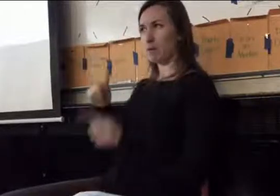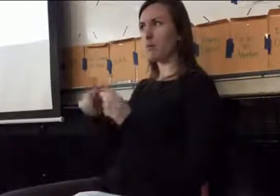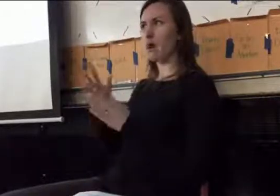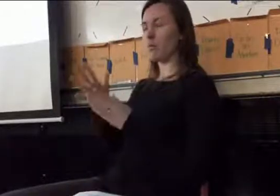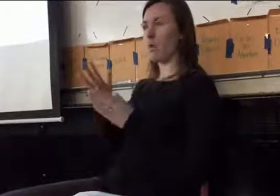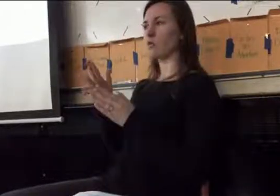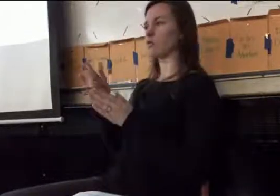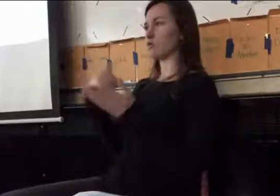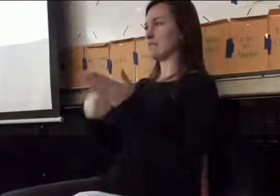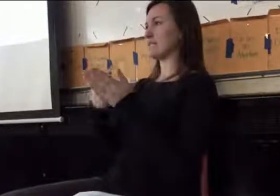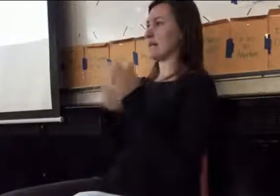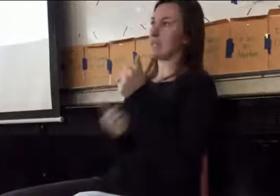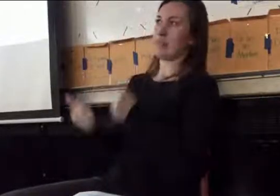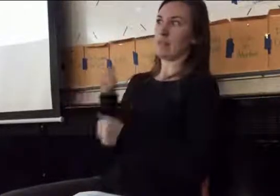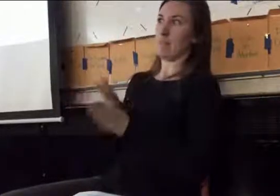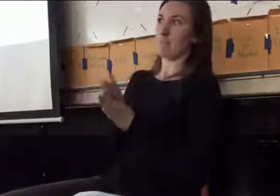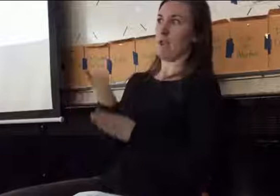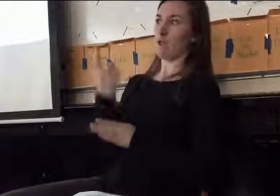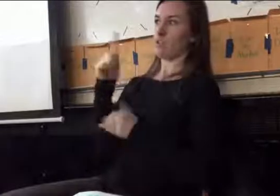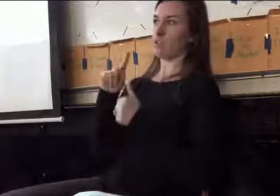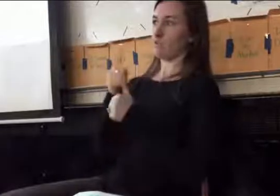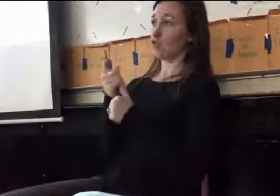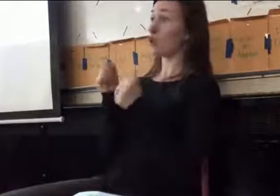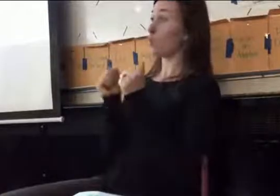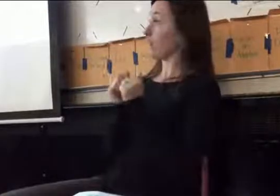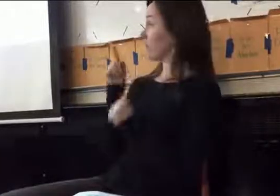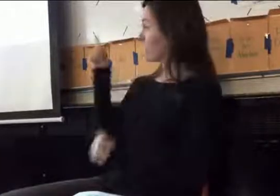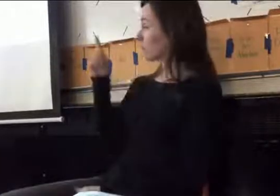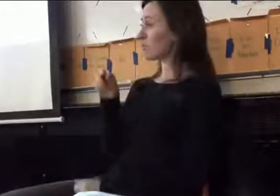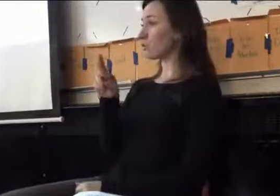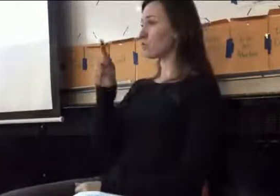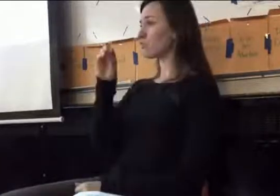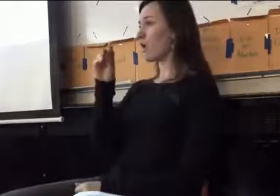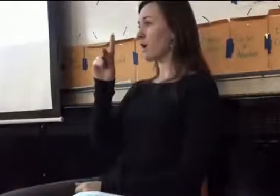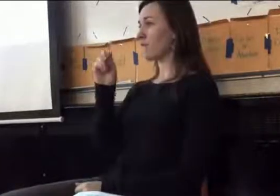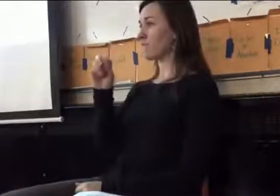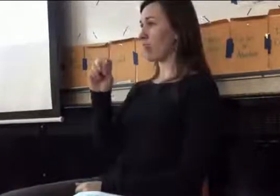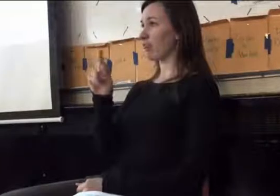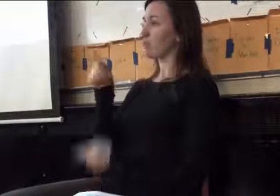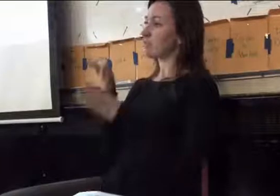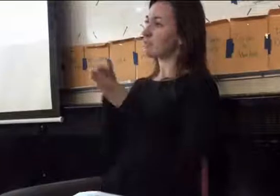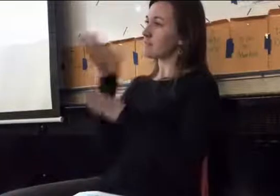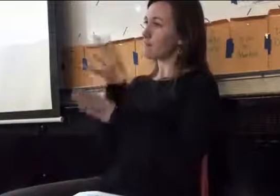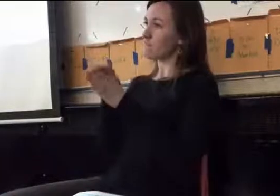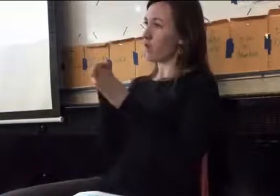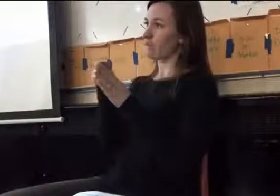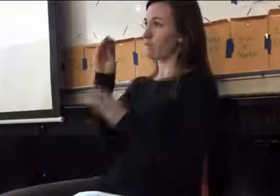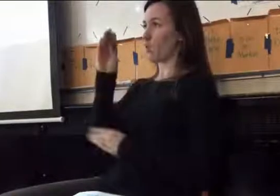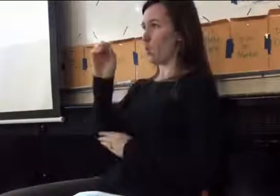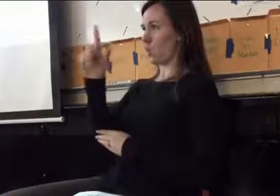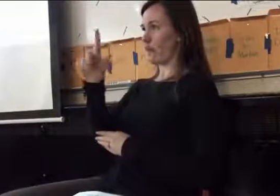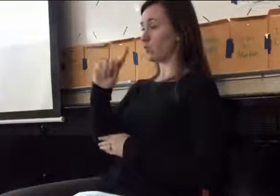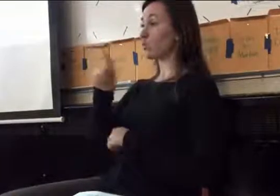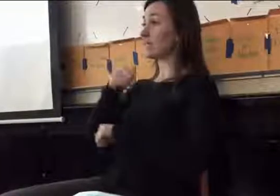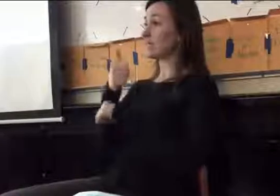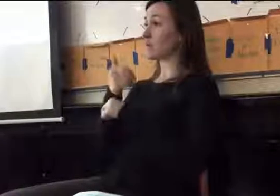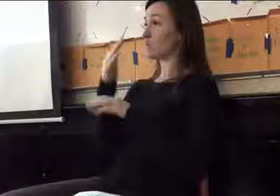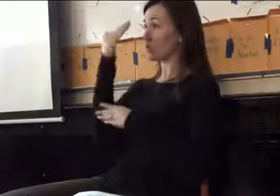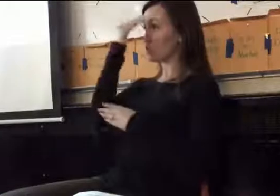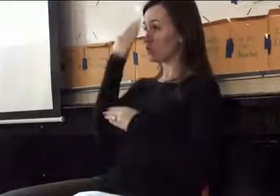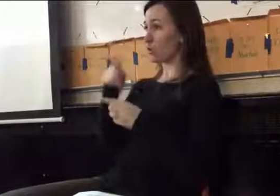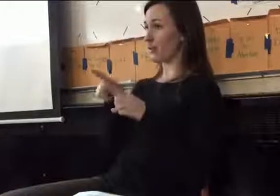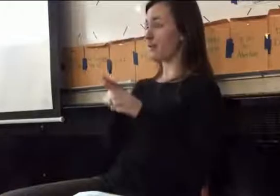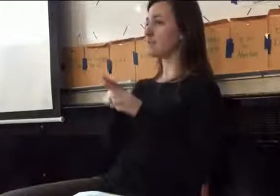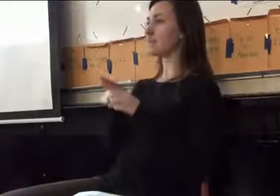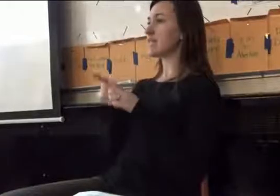Okay? So, with John D. Rockefeller, he is going to be in oil. And in his oil industry, he creates what's known as the